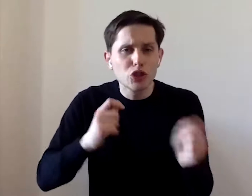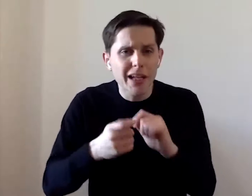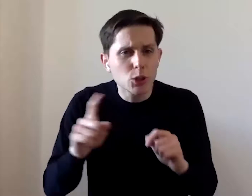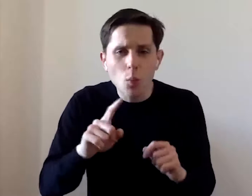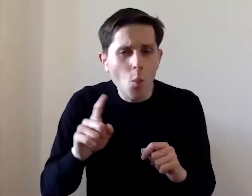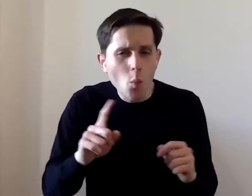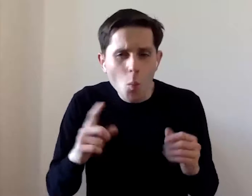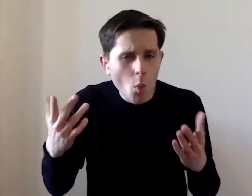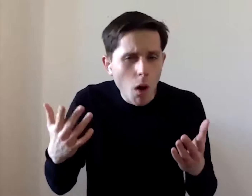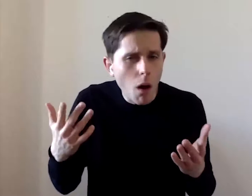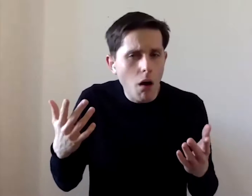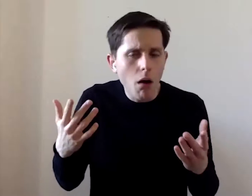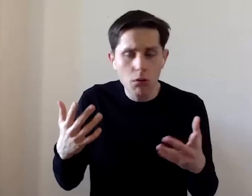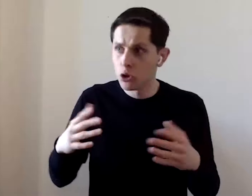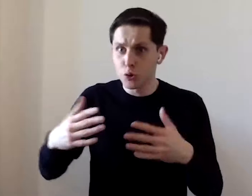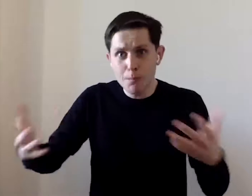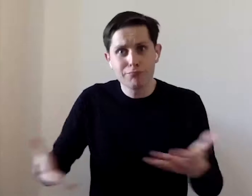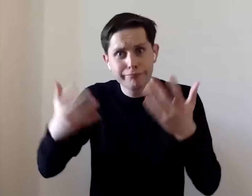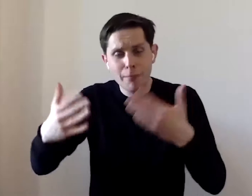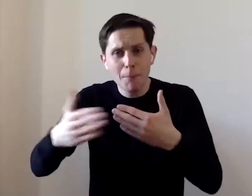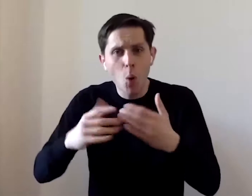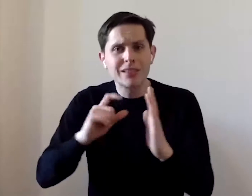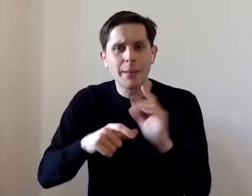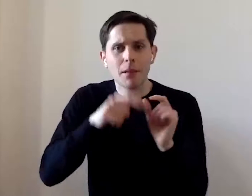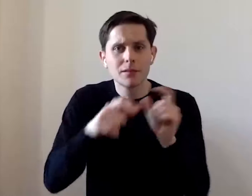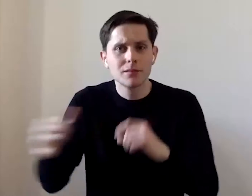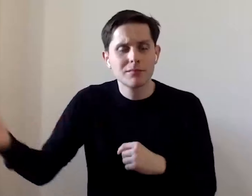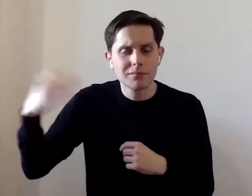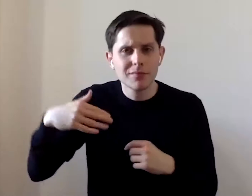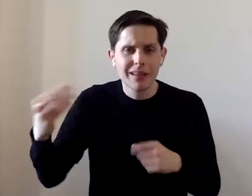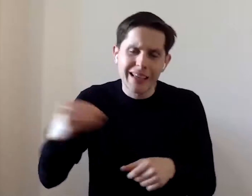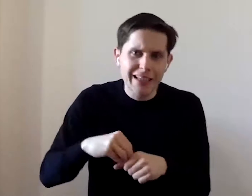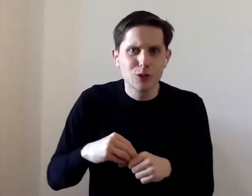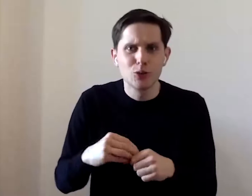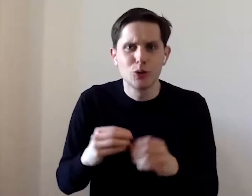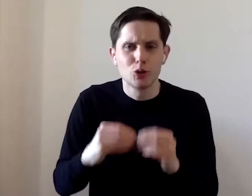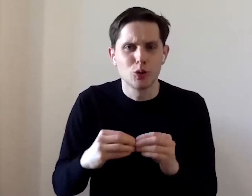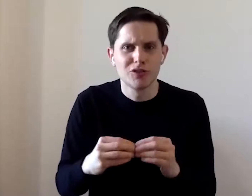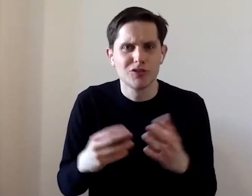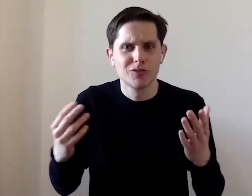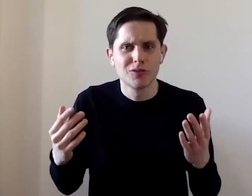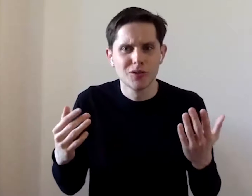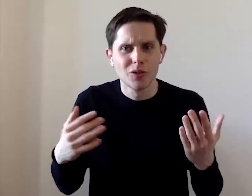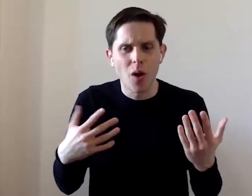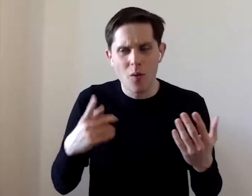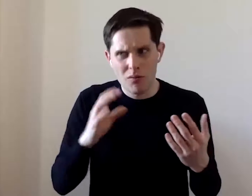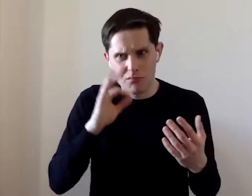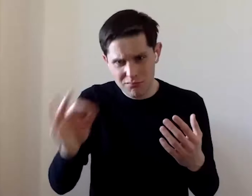your perspective, your disability, need to happen to support disabled students and even encourage disabled students to join